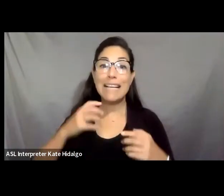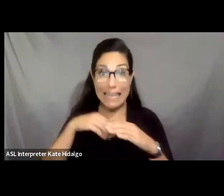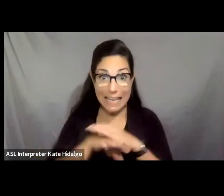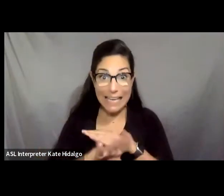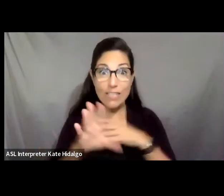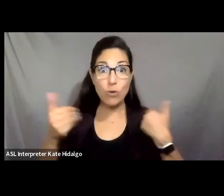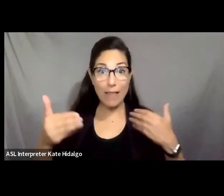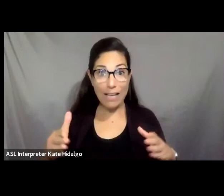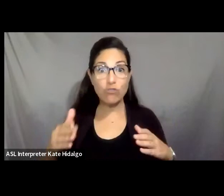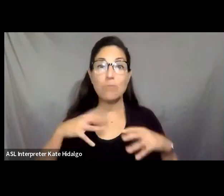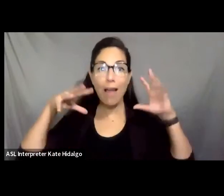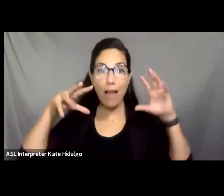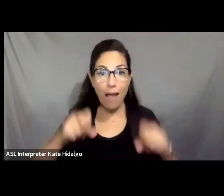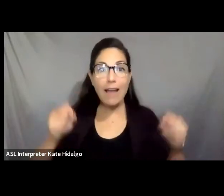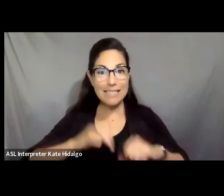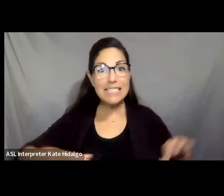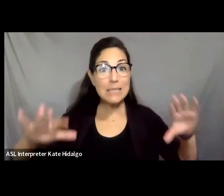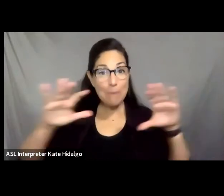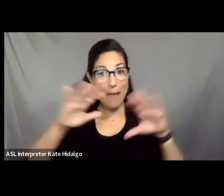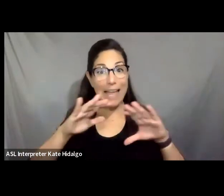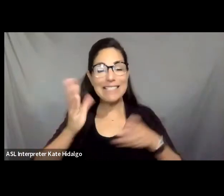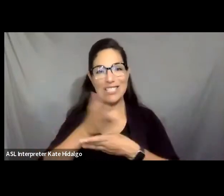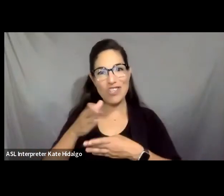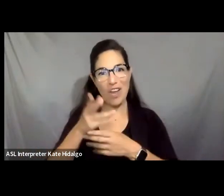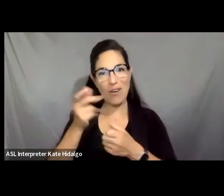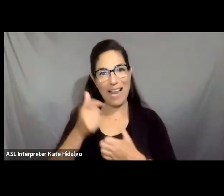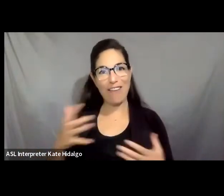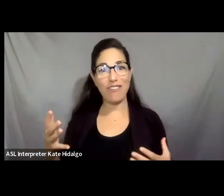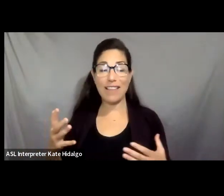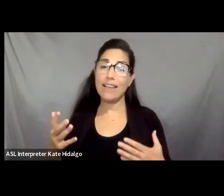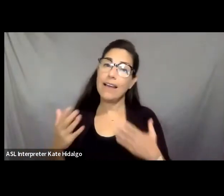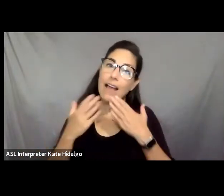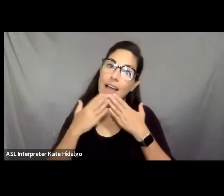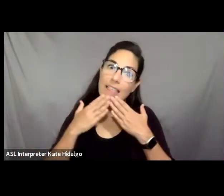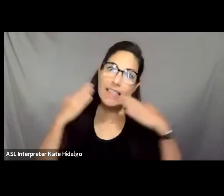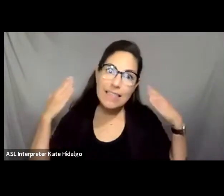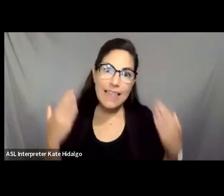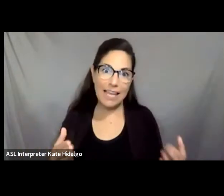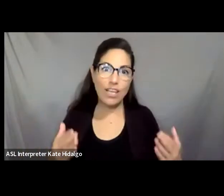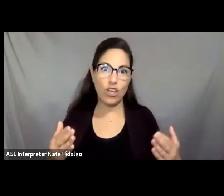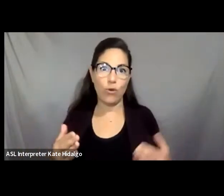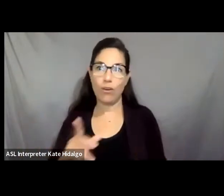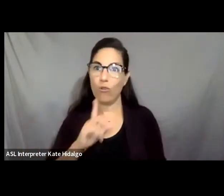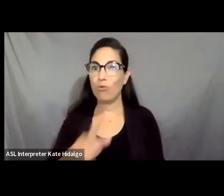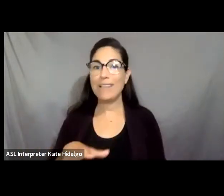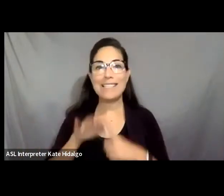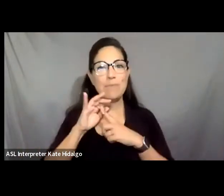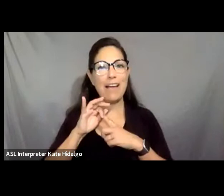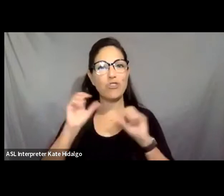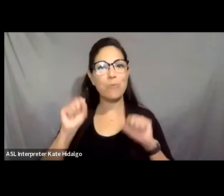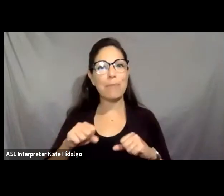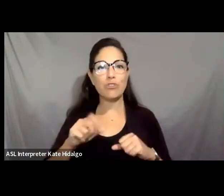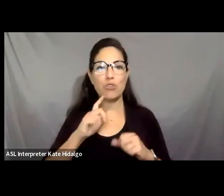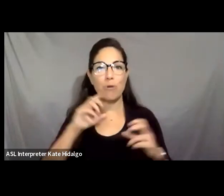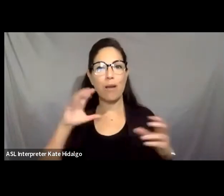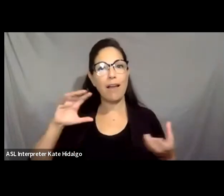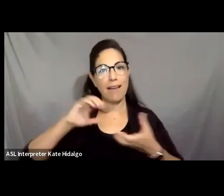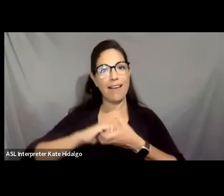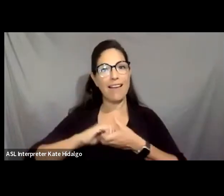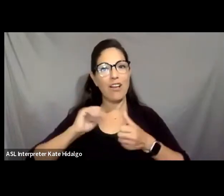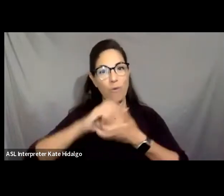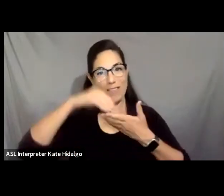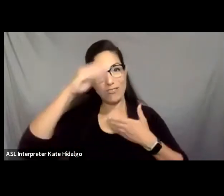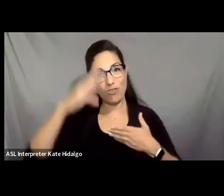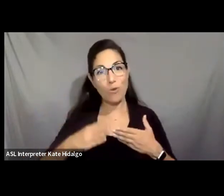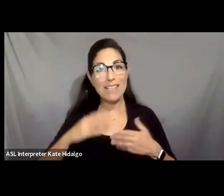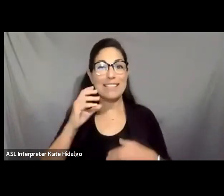and space and sharing and all of the things. So thank you. It's just really special to be able to actually be with students and staff